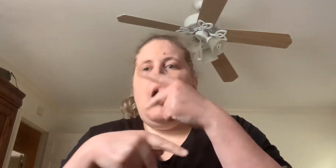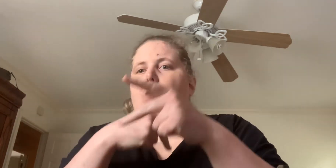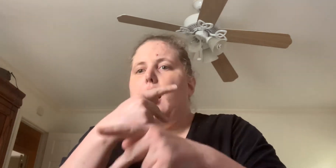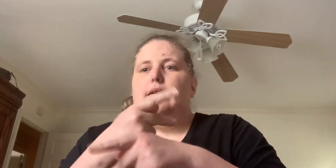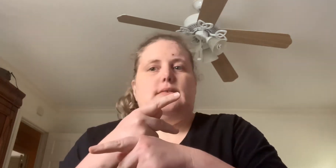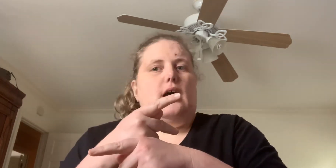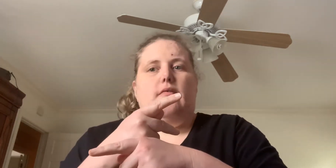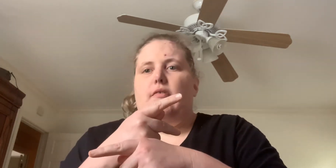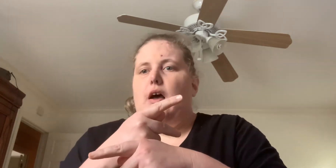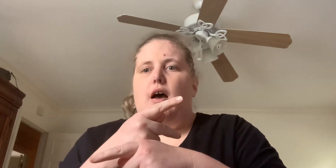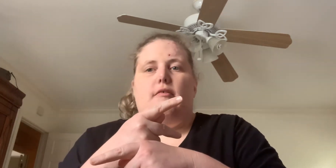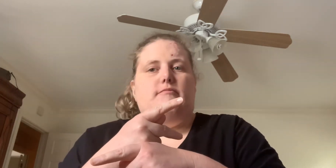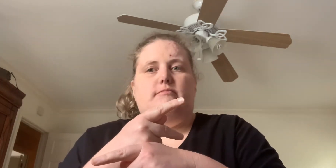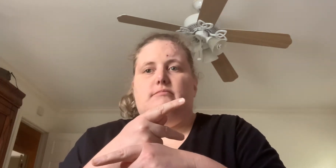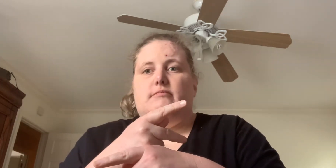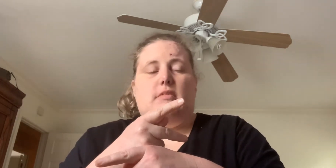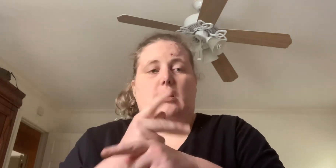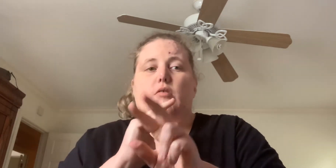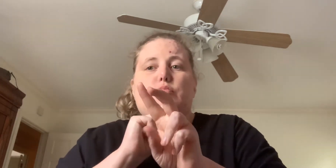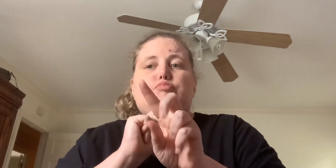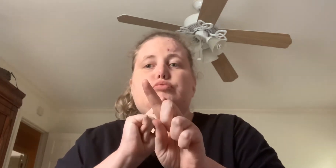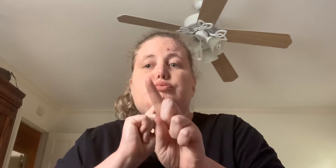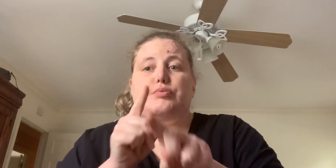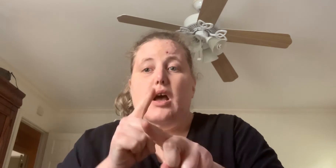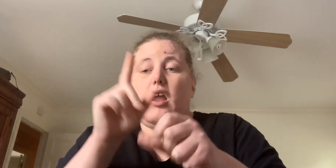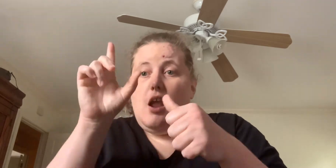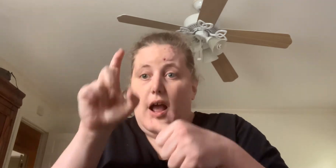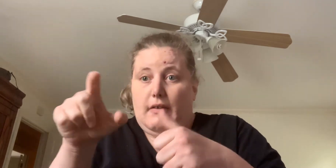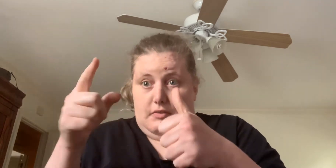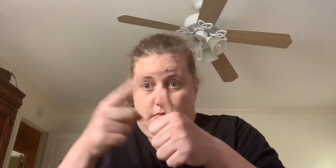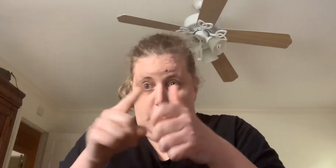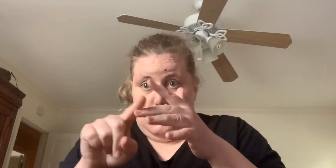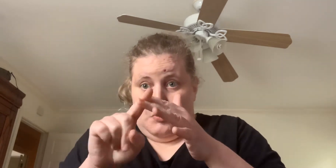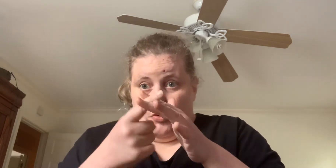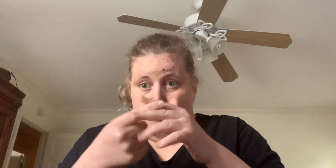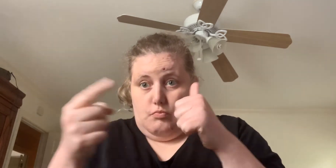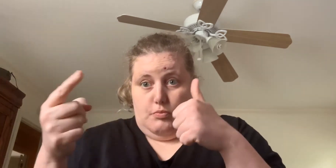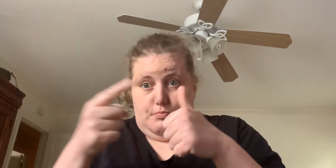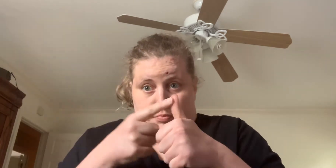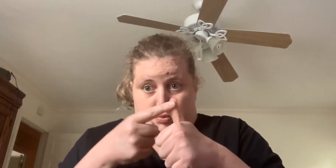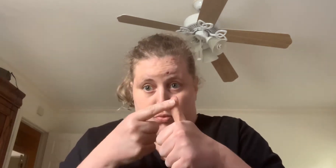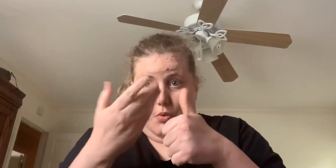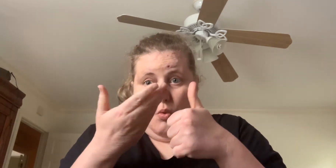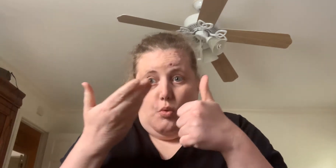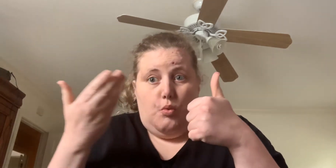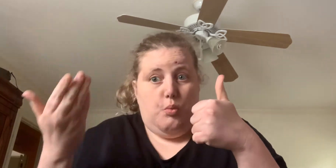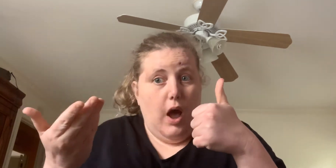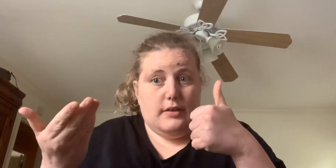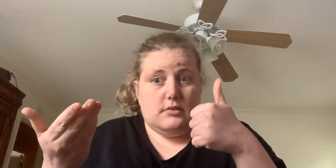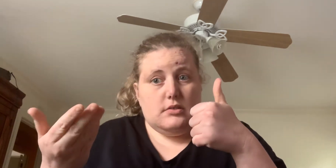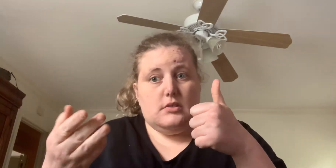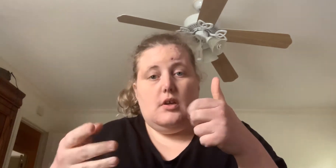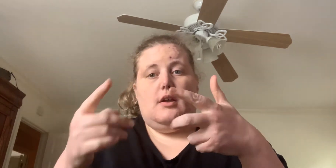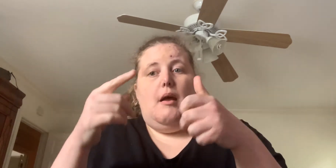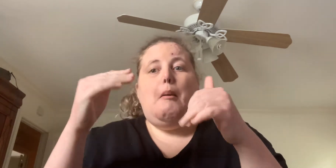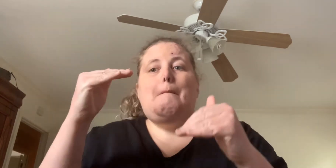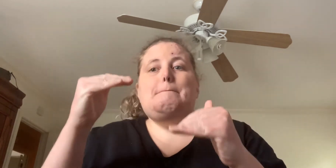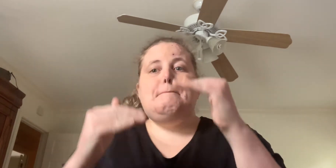equation. So let's go in and balance this equation so we can get started. So we have nitrogen on the left. We